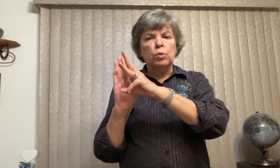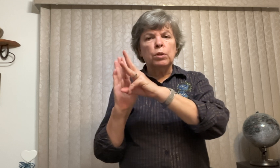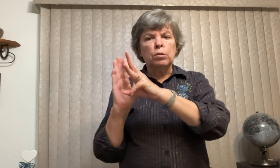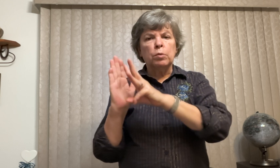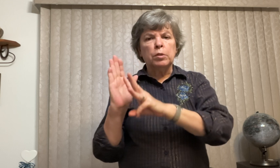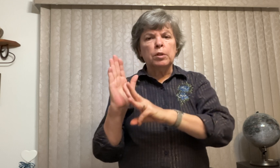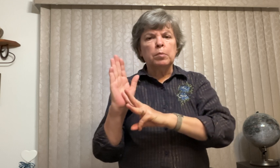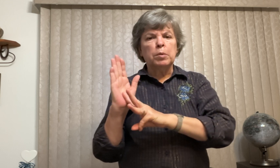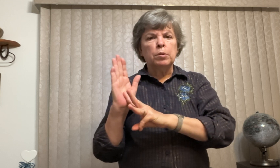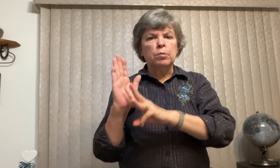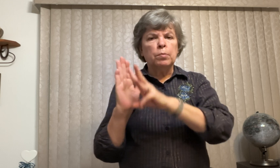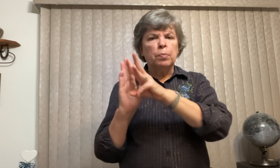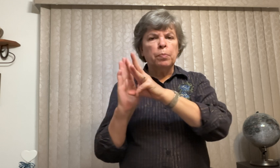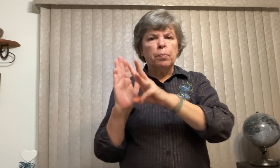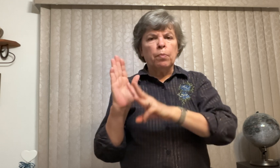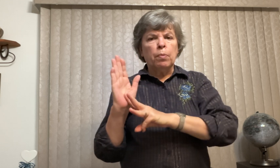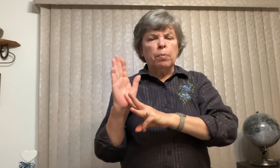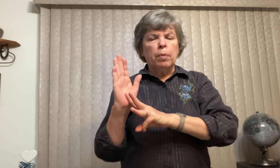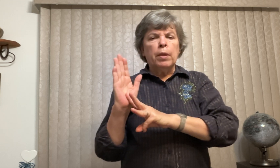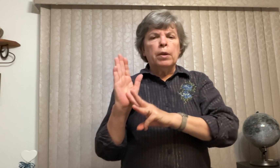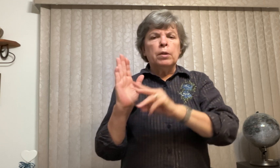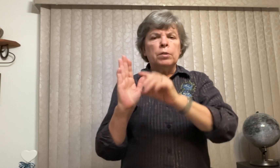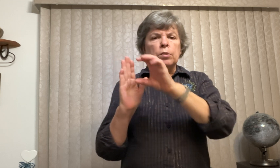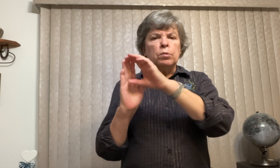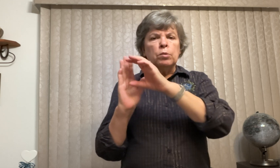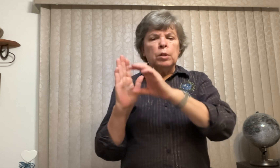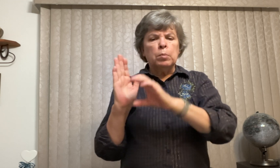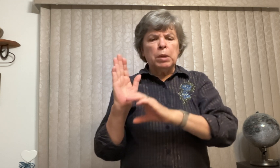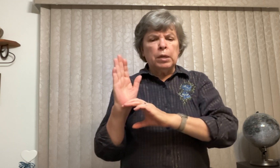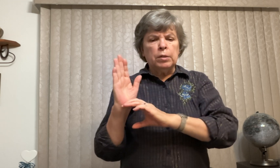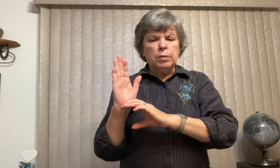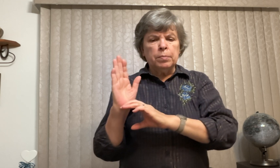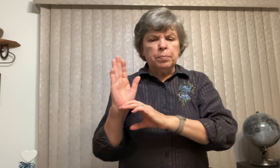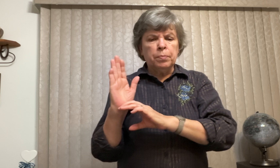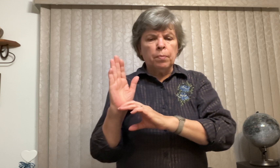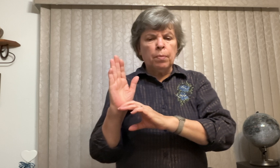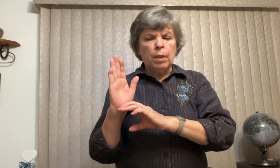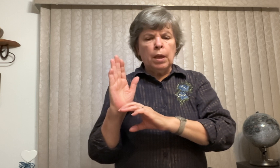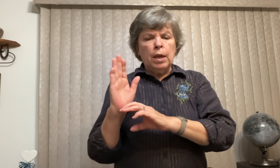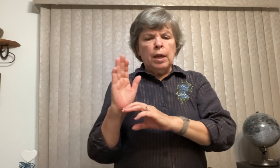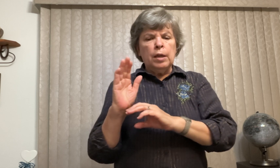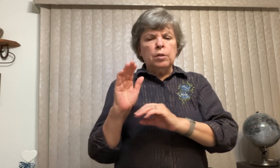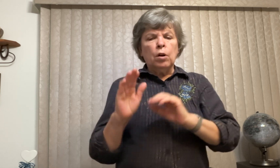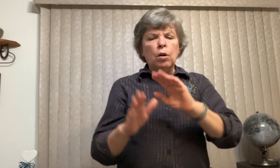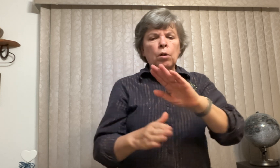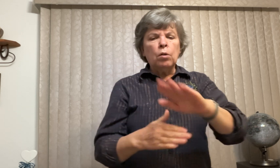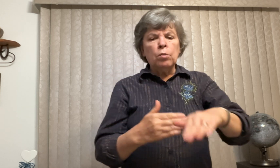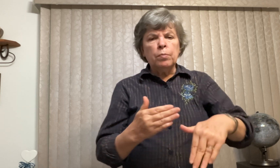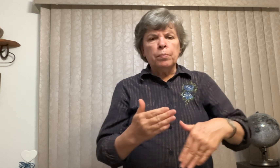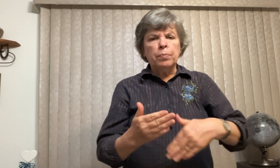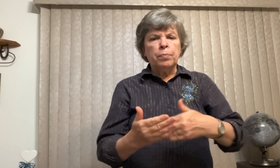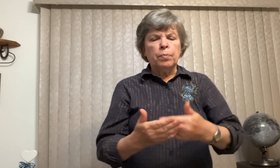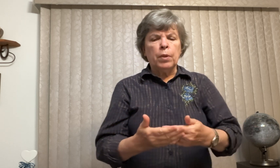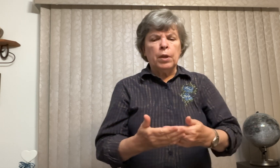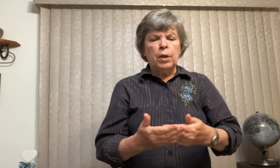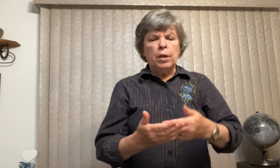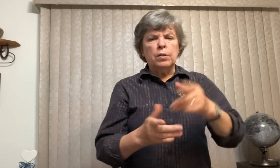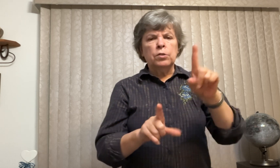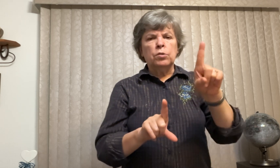will with a W. So command. And all the